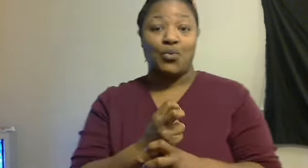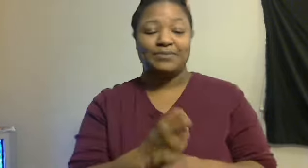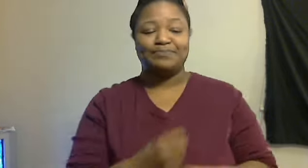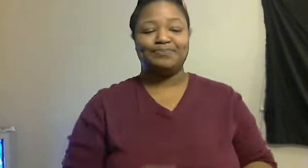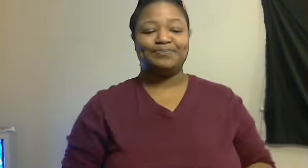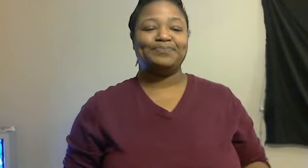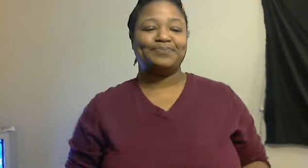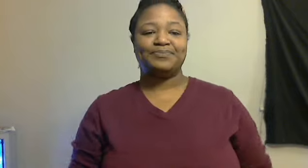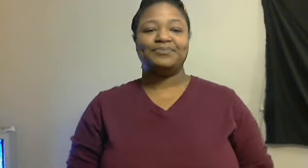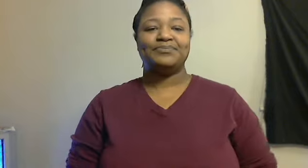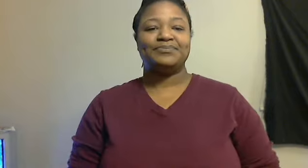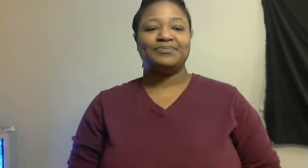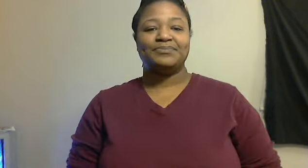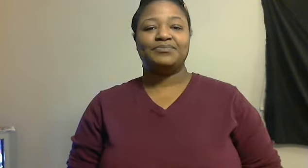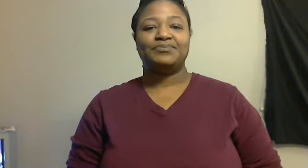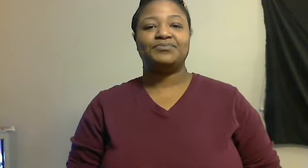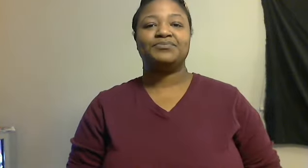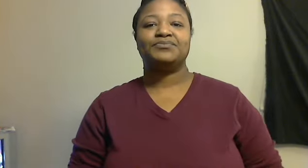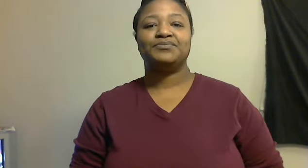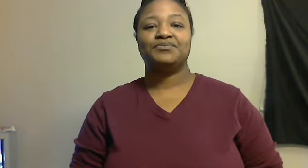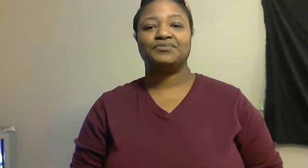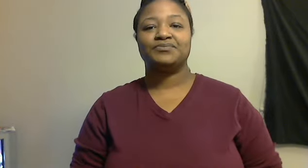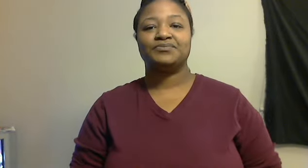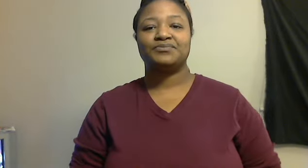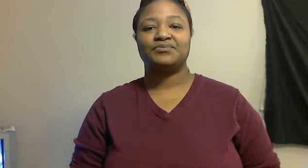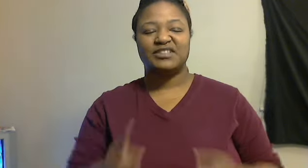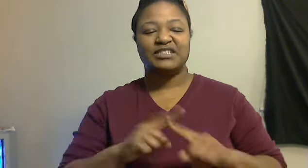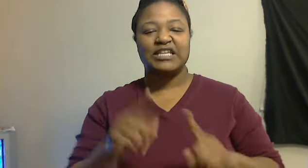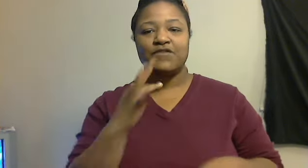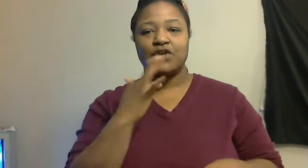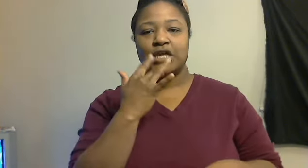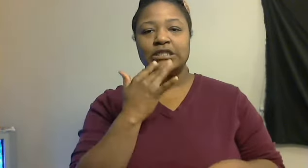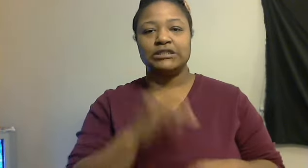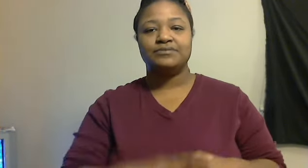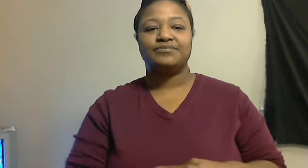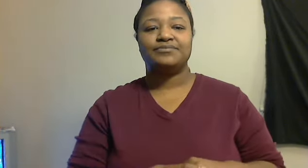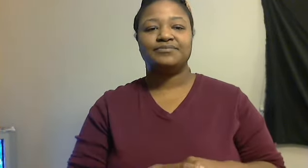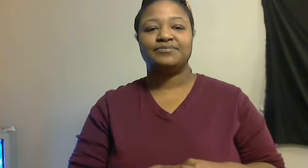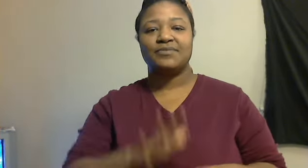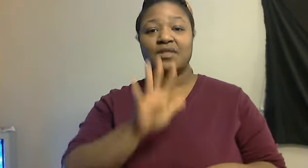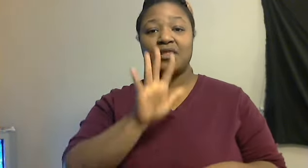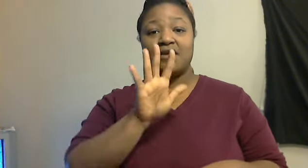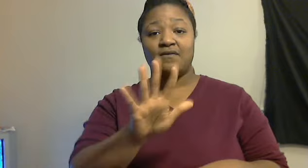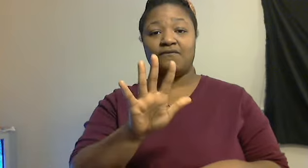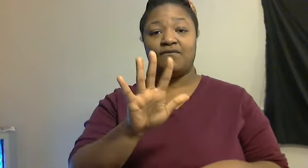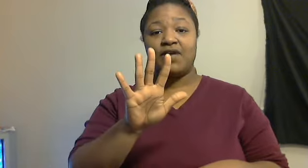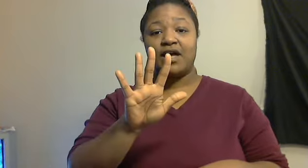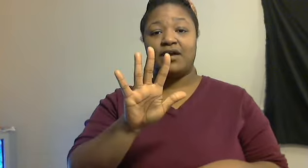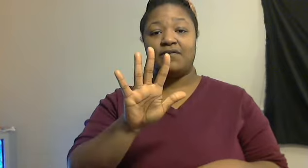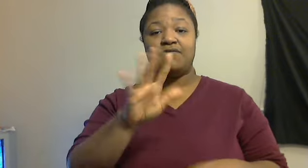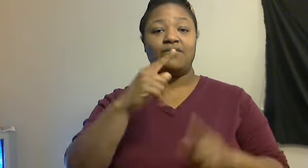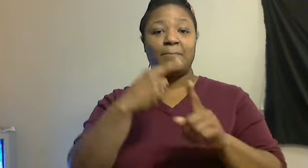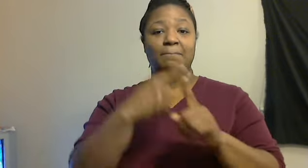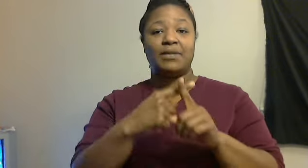is, I'm going to do it in different colors now, 5 + 6. So if you want,